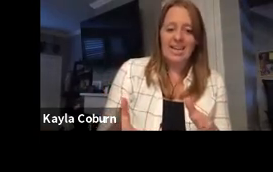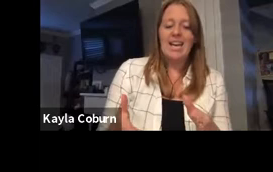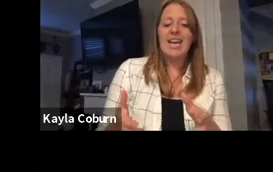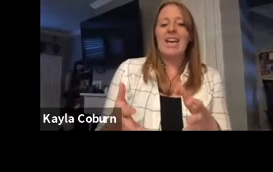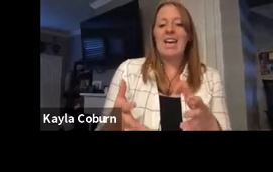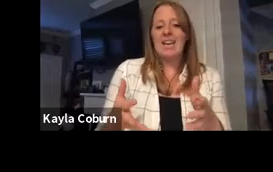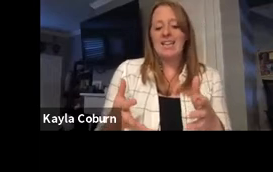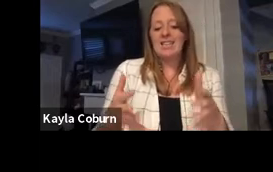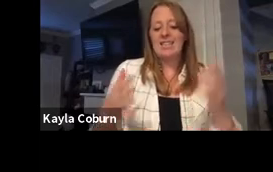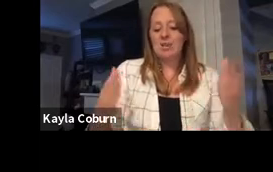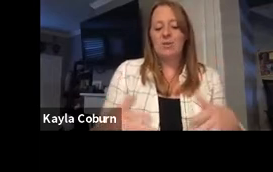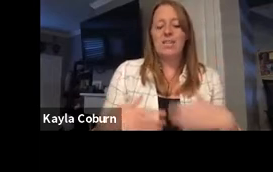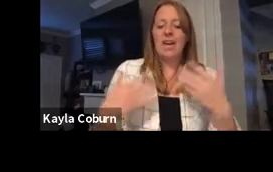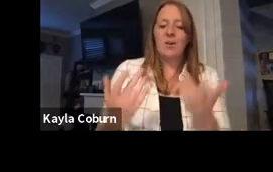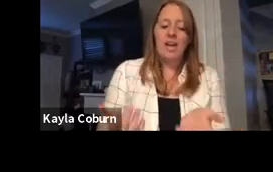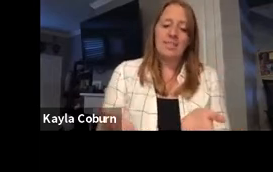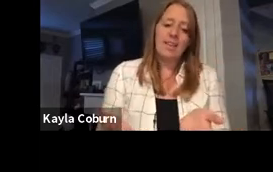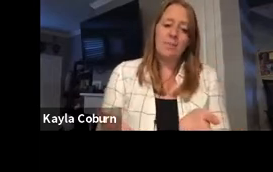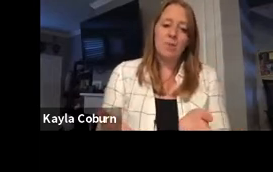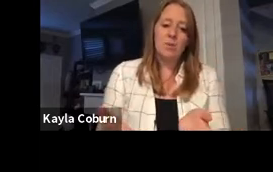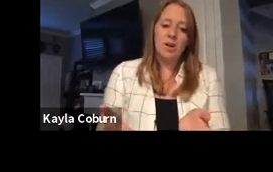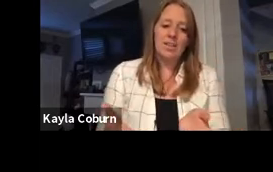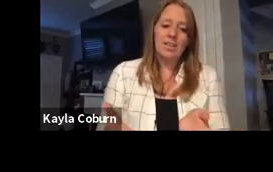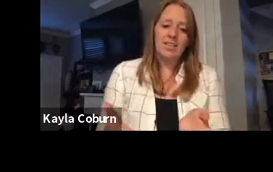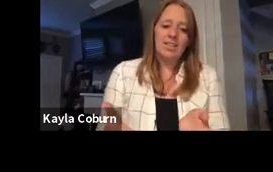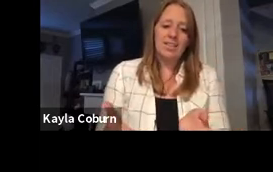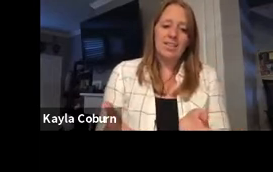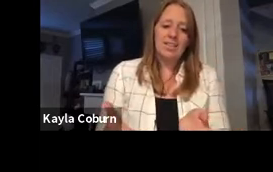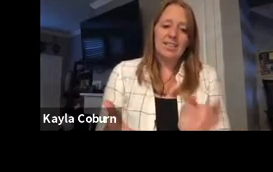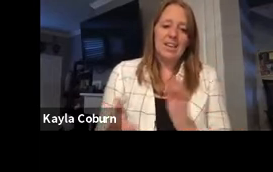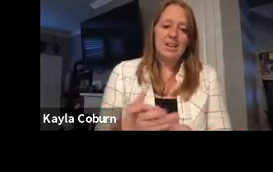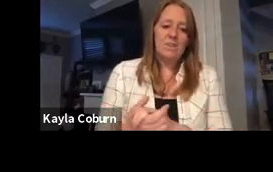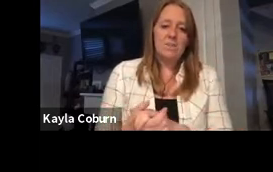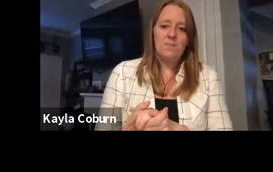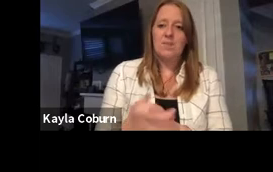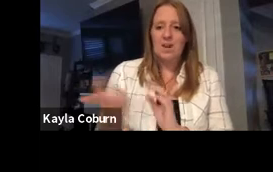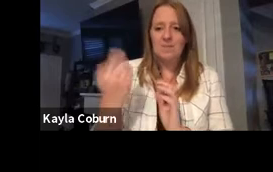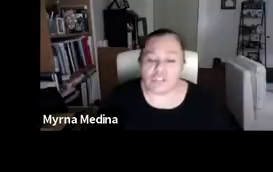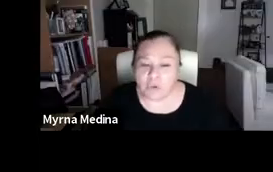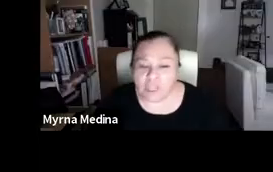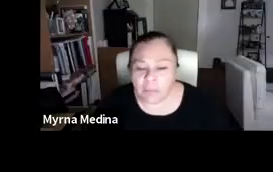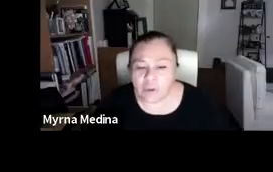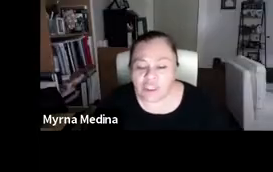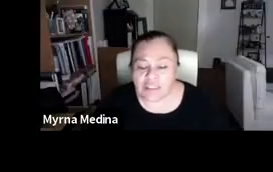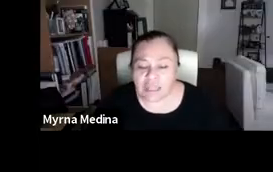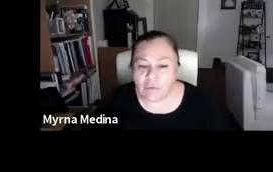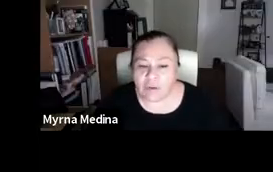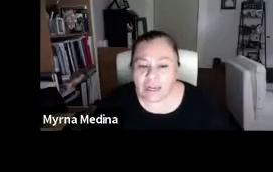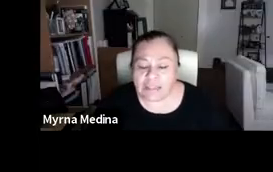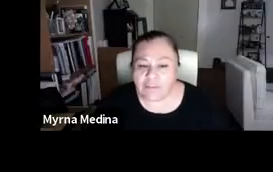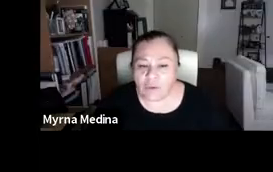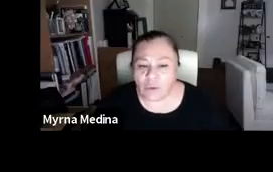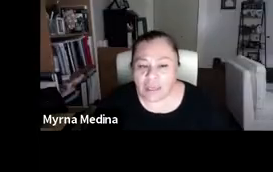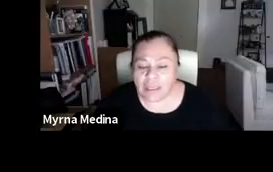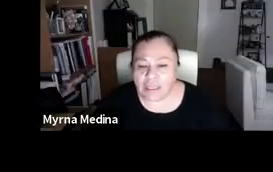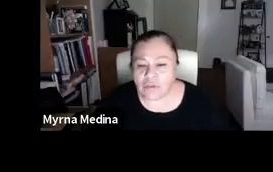learning and you say, okay, it's time to work. Sorry. Entonces, por ejemplo, si están en una